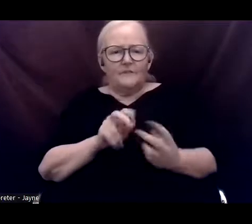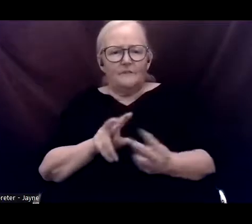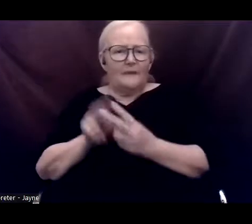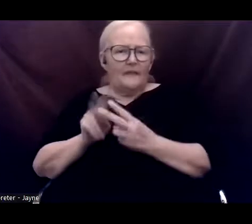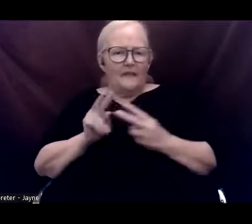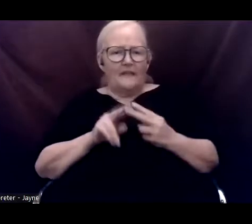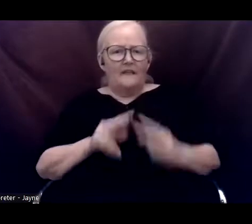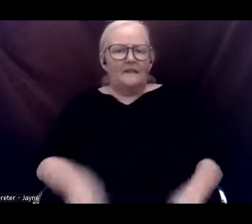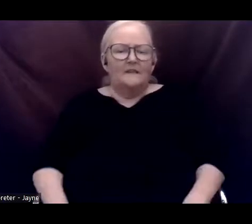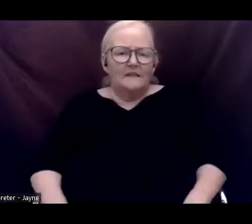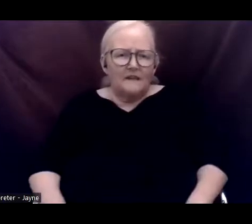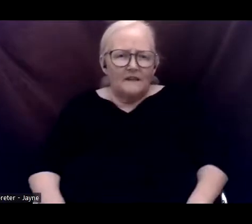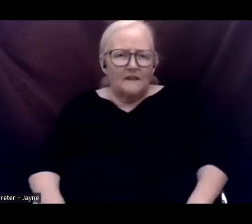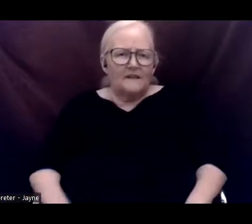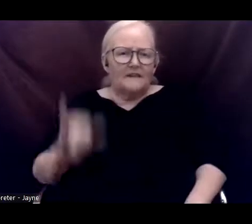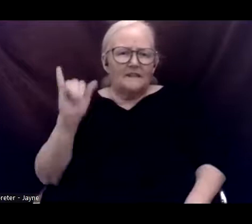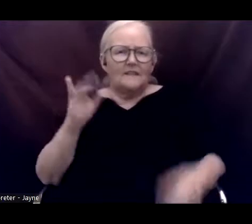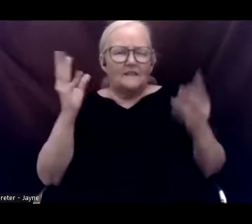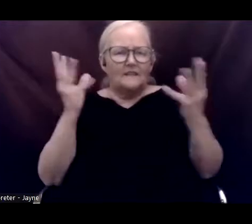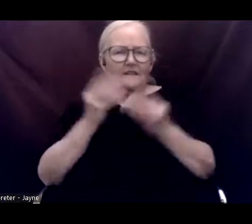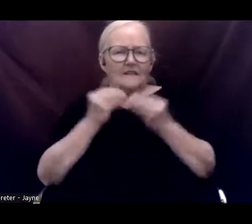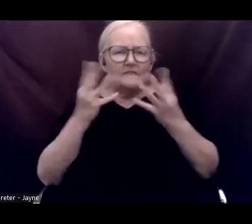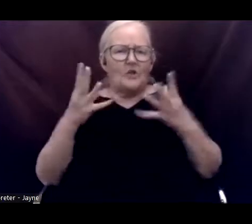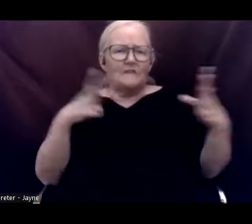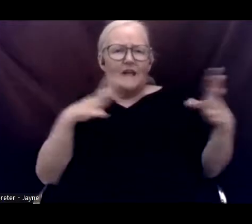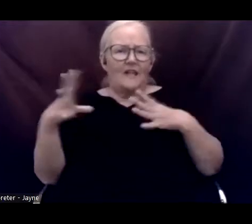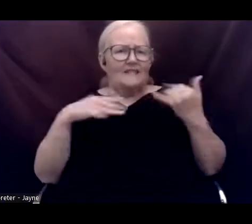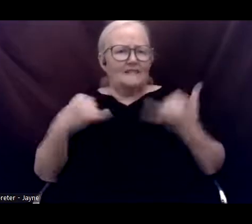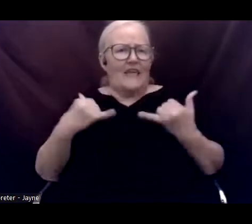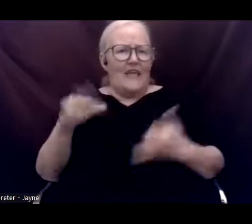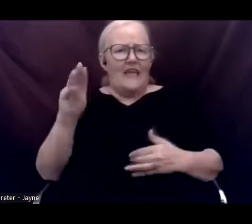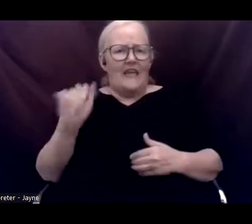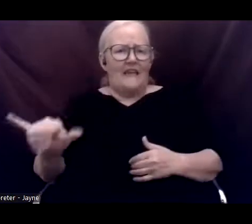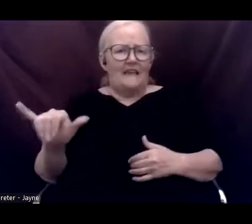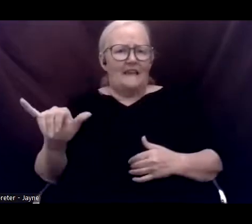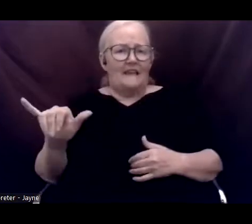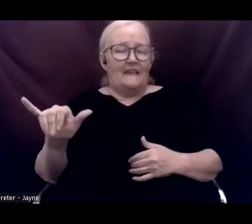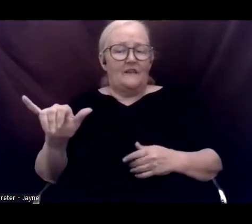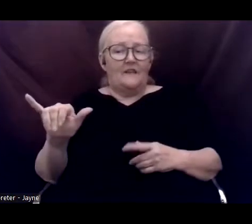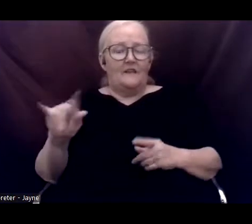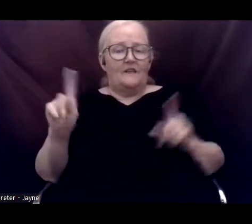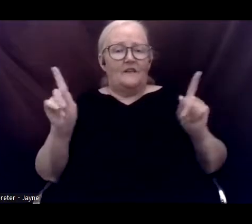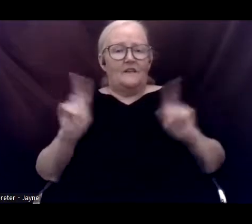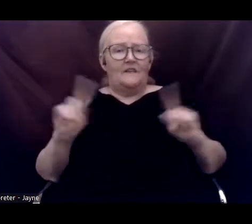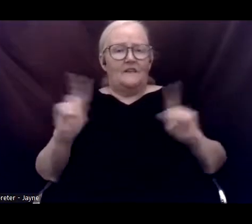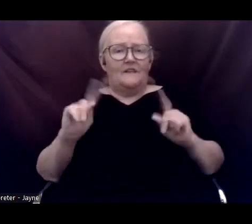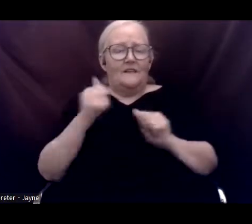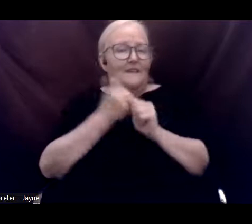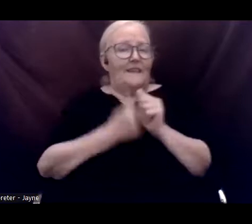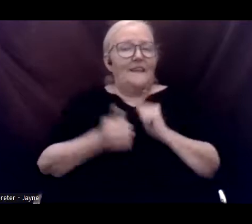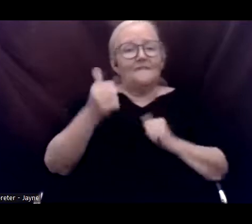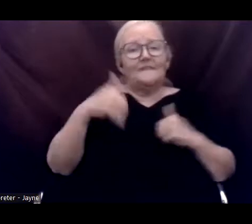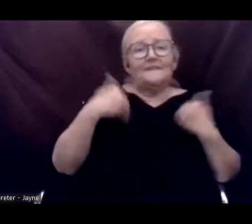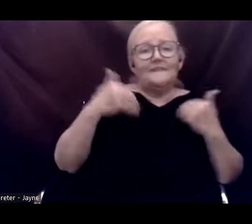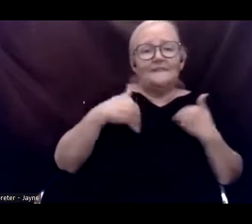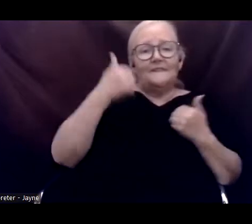It's May, that gorgeous holiday, when every maiden prays